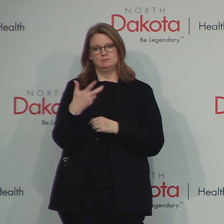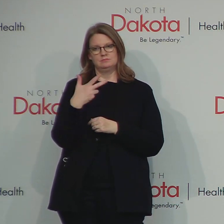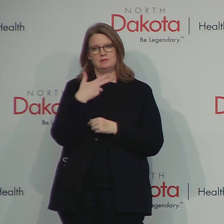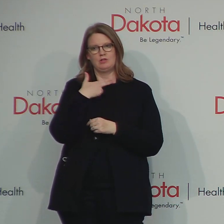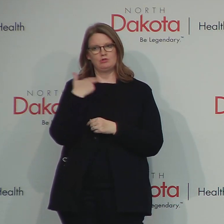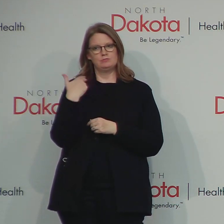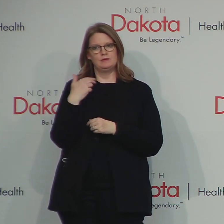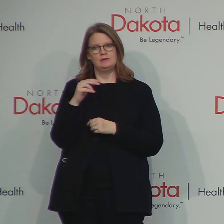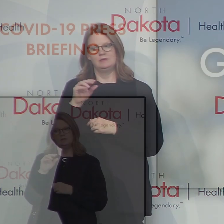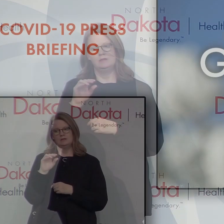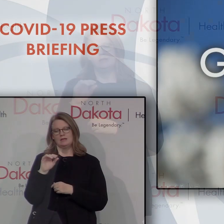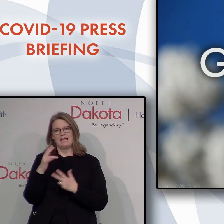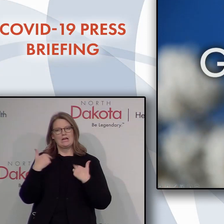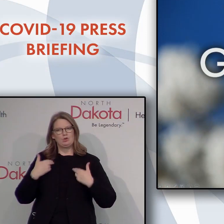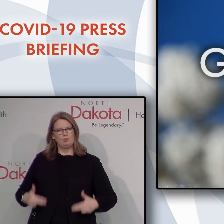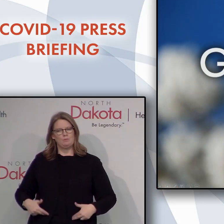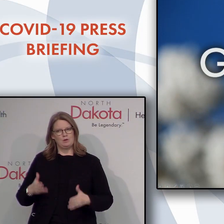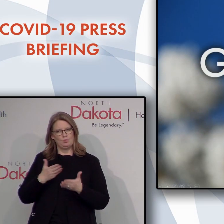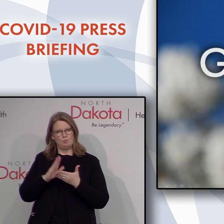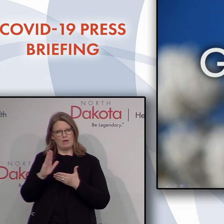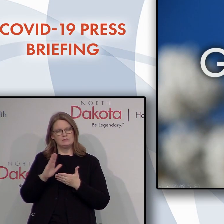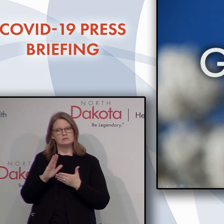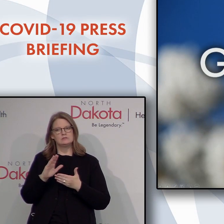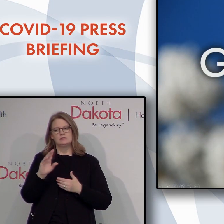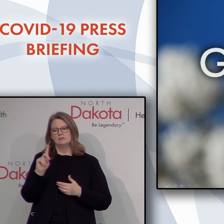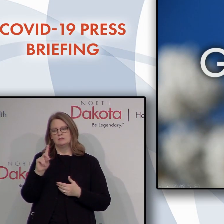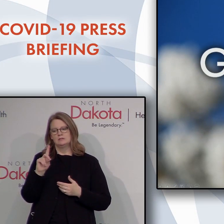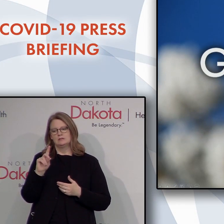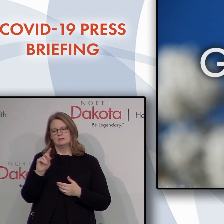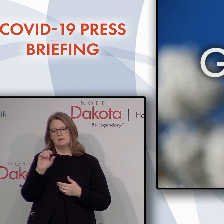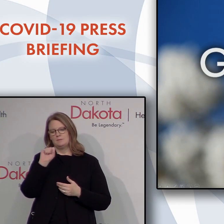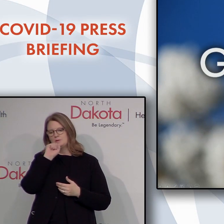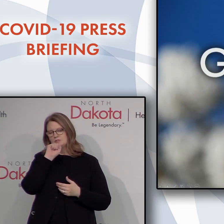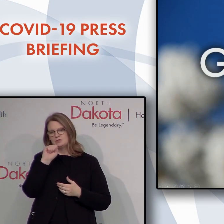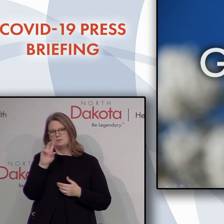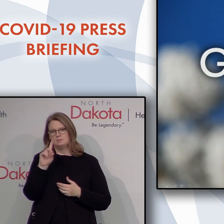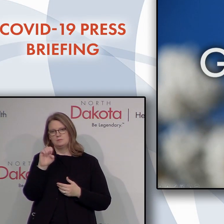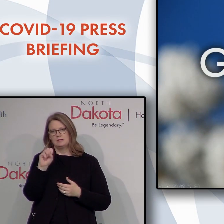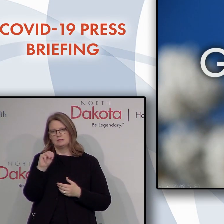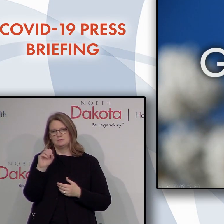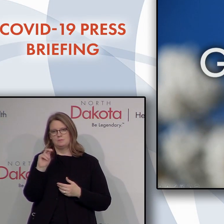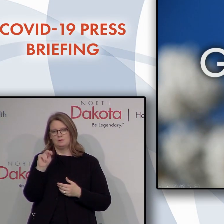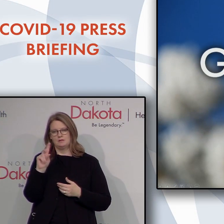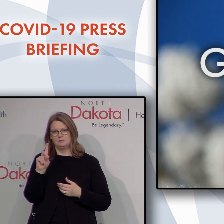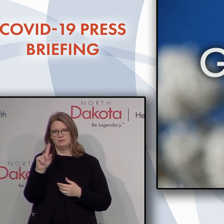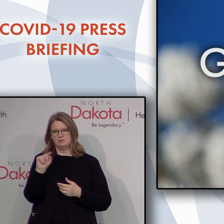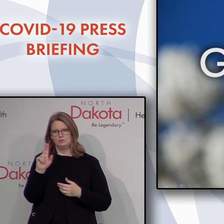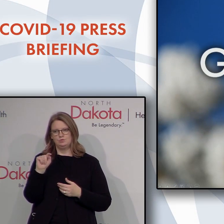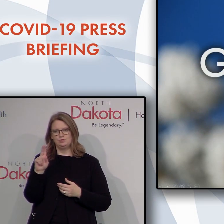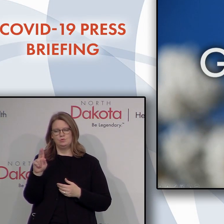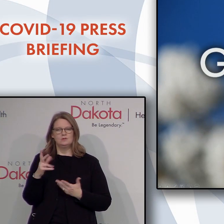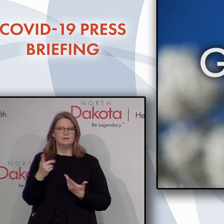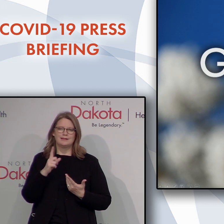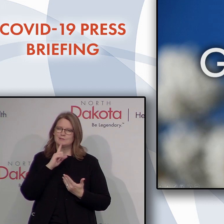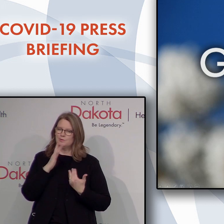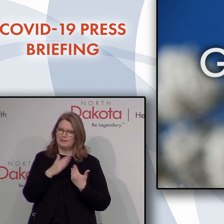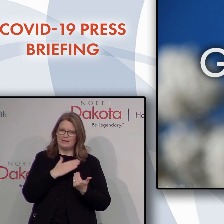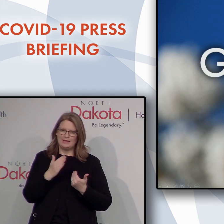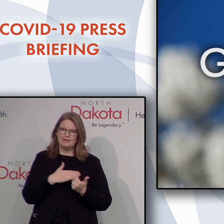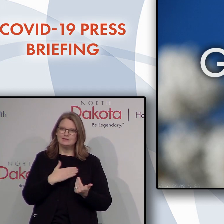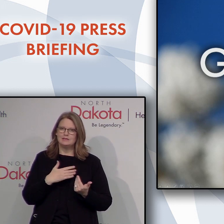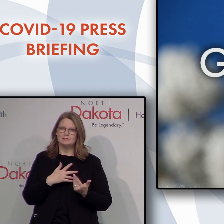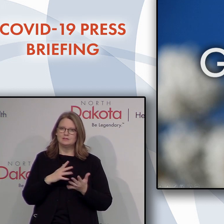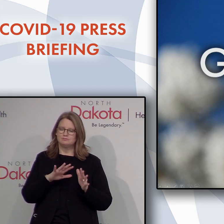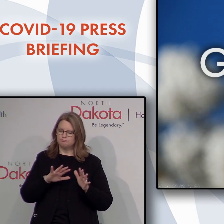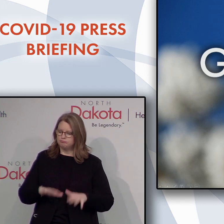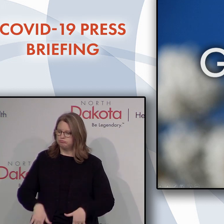clergyman and human rights activist Bishop Desmond Tutu has stated, "It is far too easy to discourage,